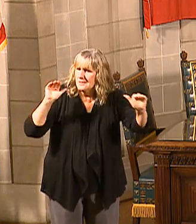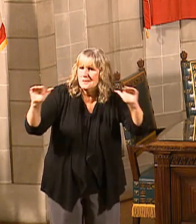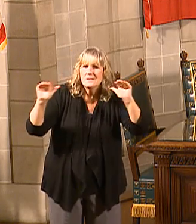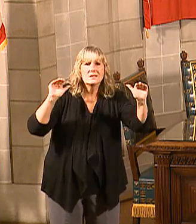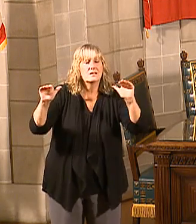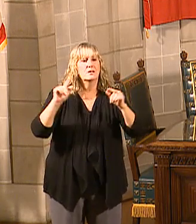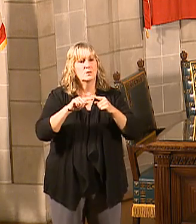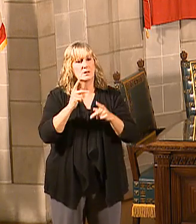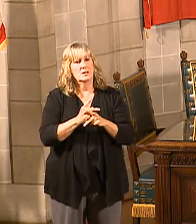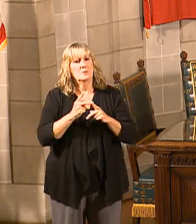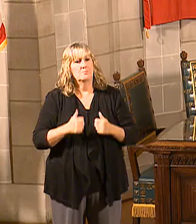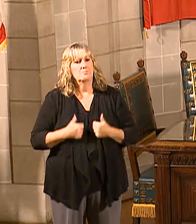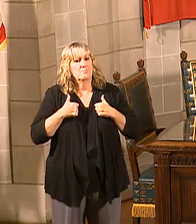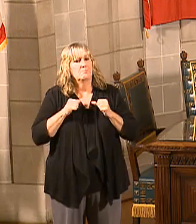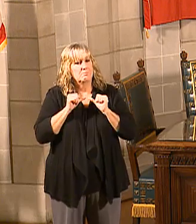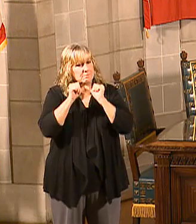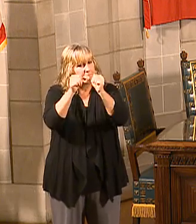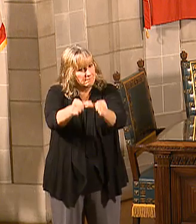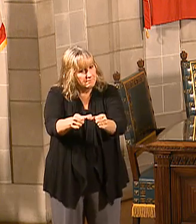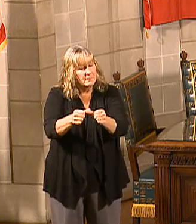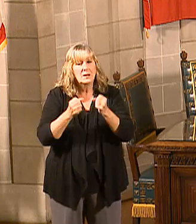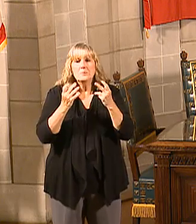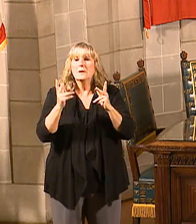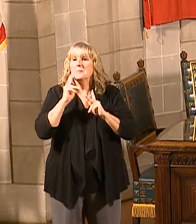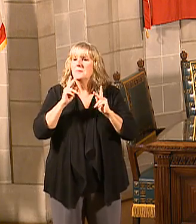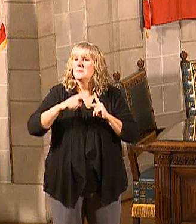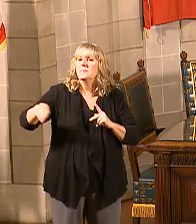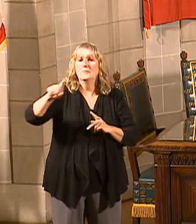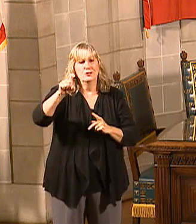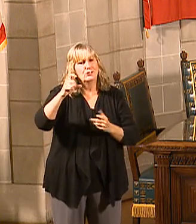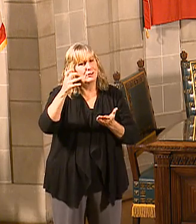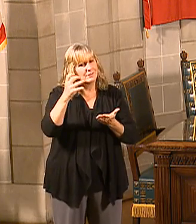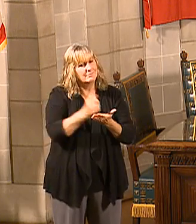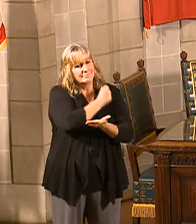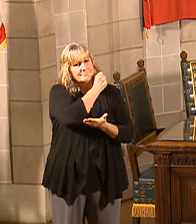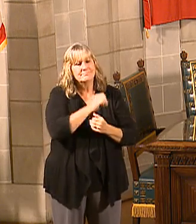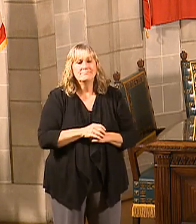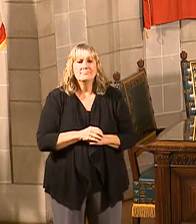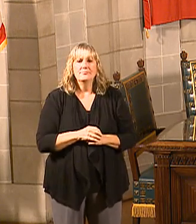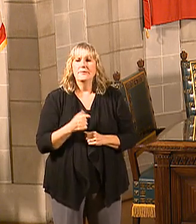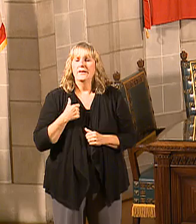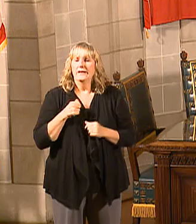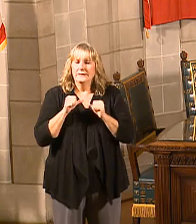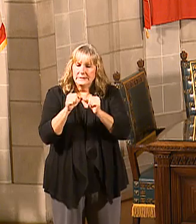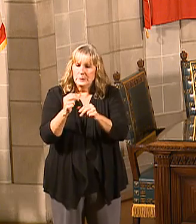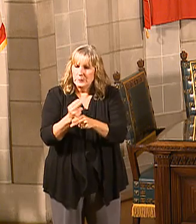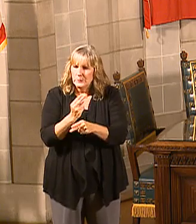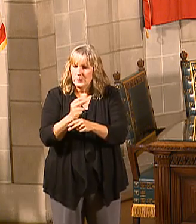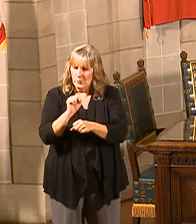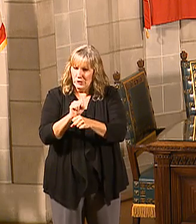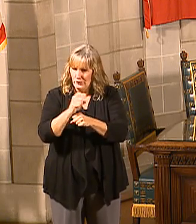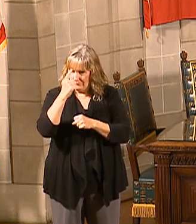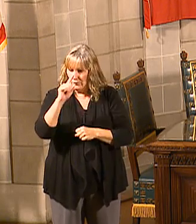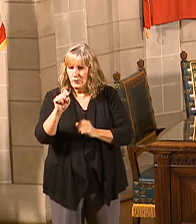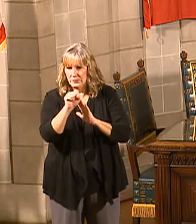alive. This is a program that many people should be taking part in. I continue to work for the state of Nebraska, assisting